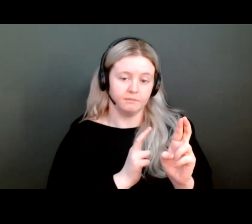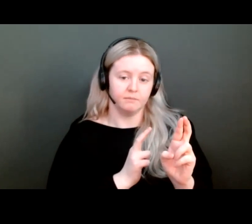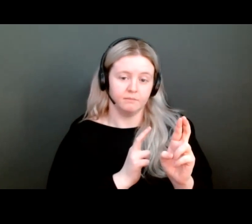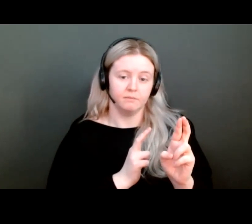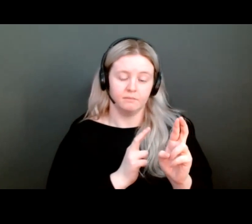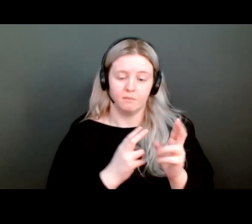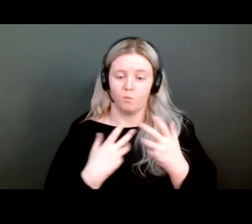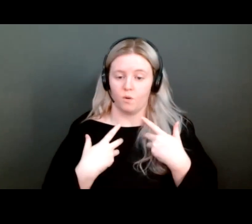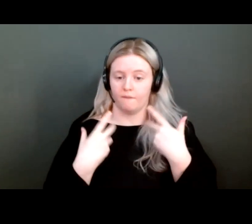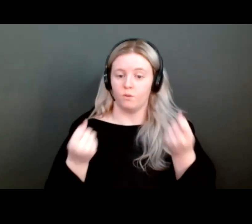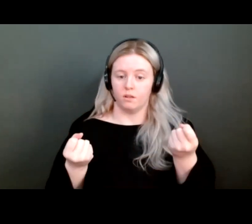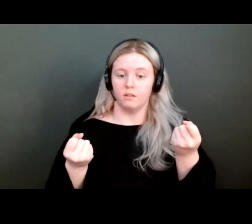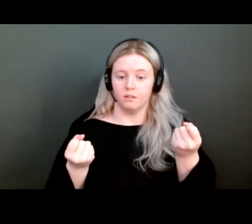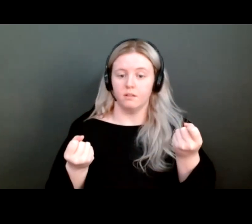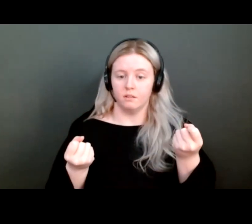bravery,